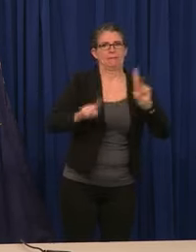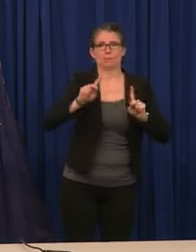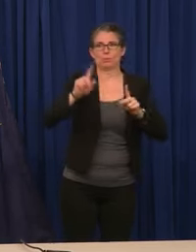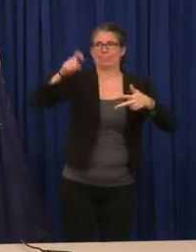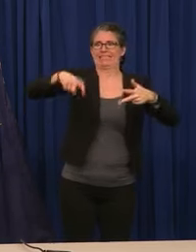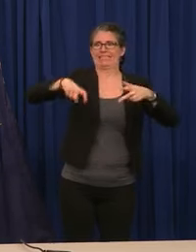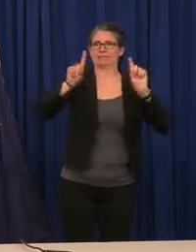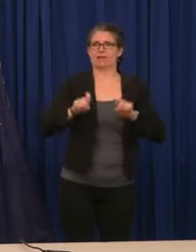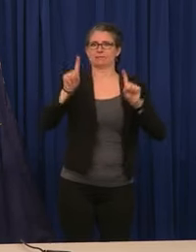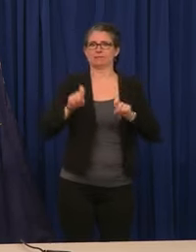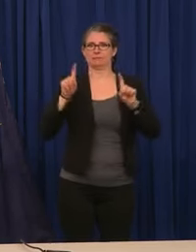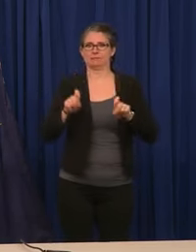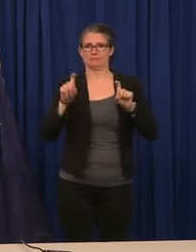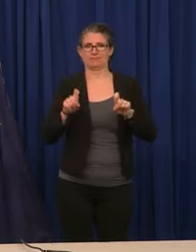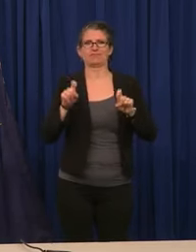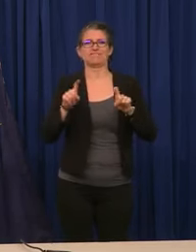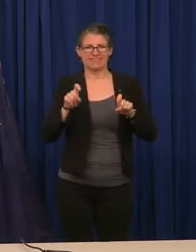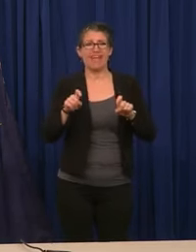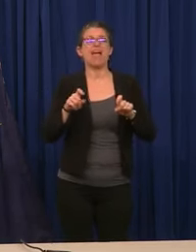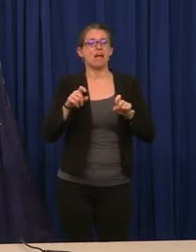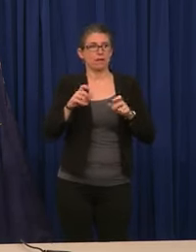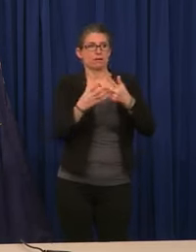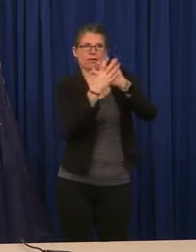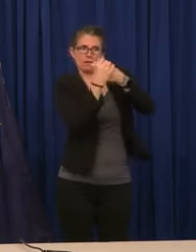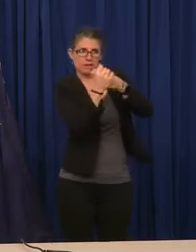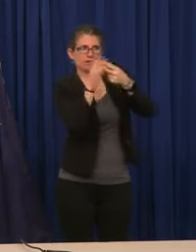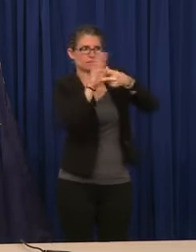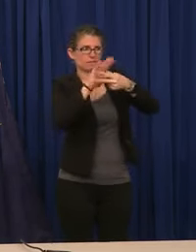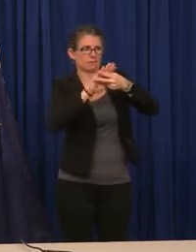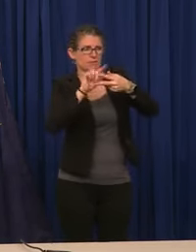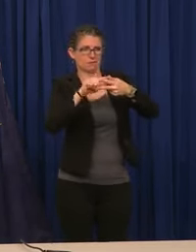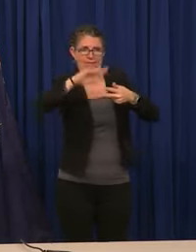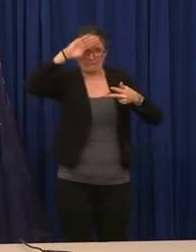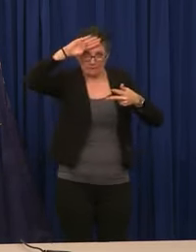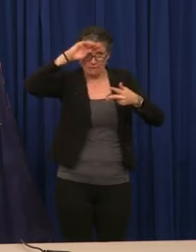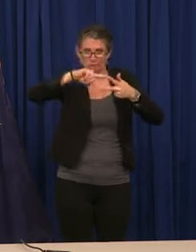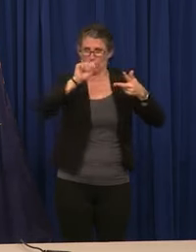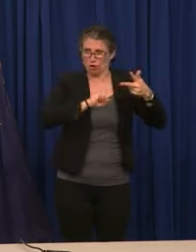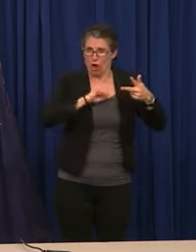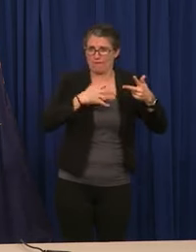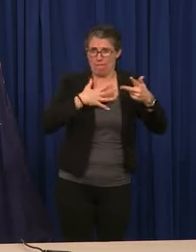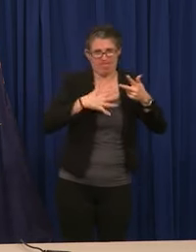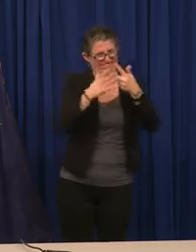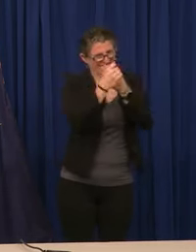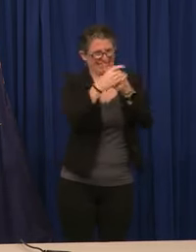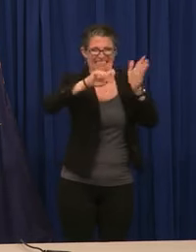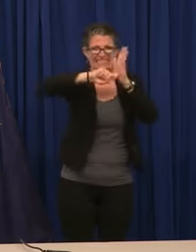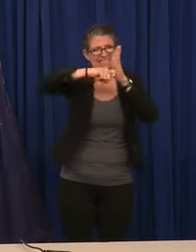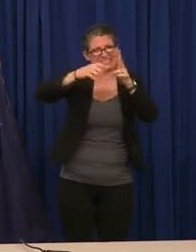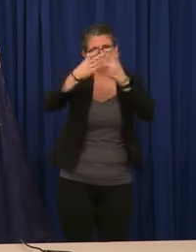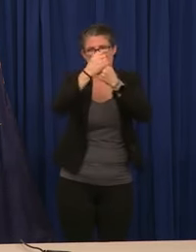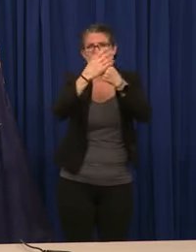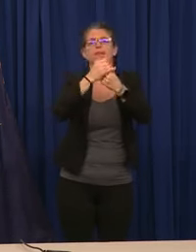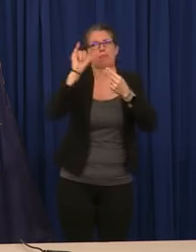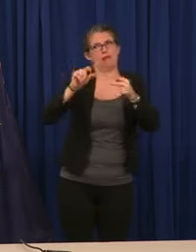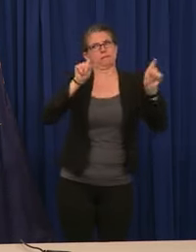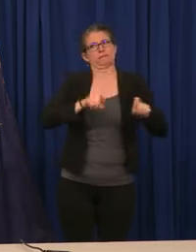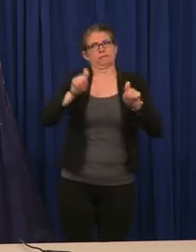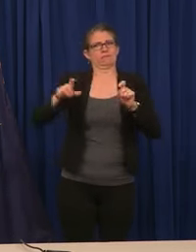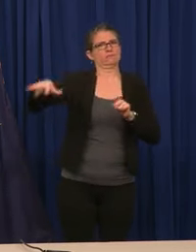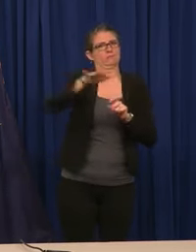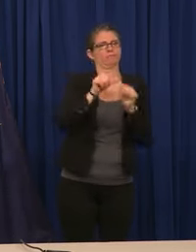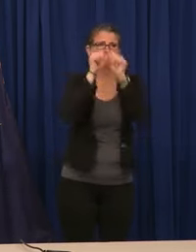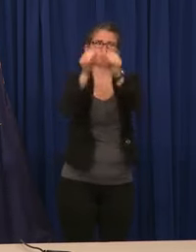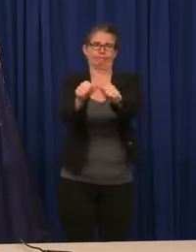question, Steve, and we're going to wait and see when we get more data. I'm going to turn back to the room now and start with Brad. So many of these victims are now in